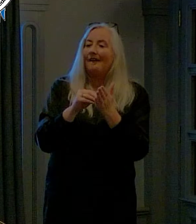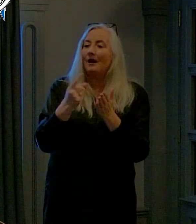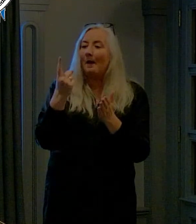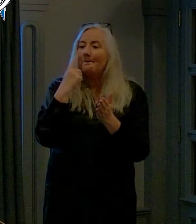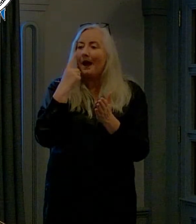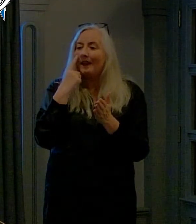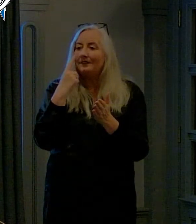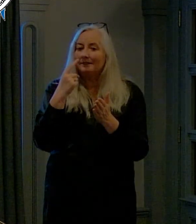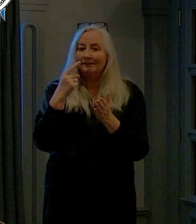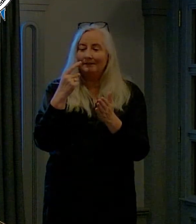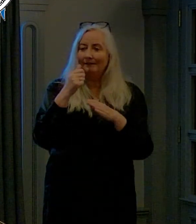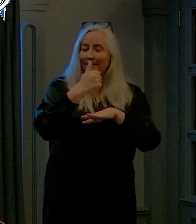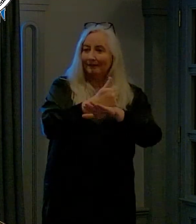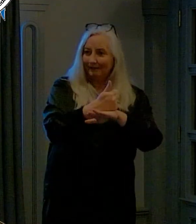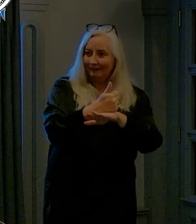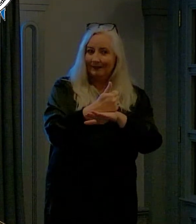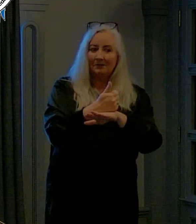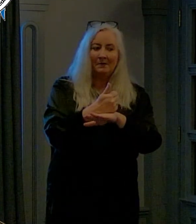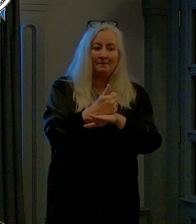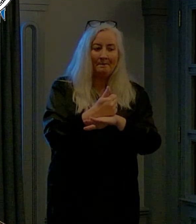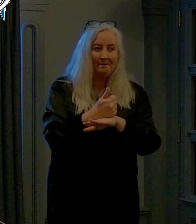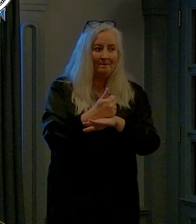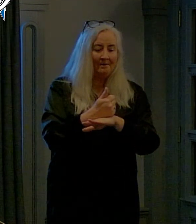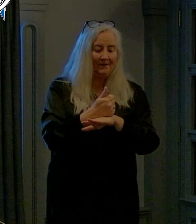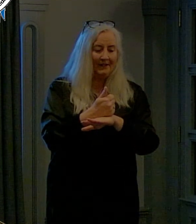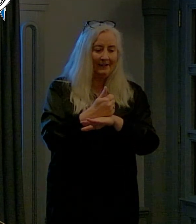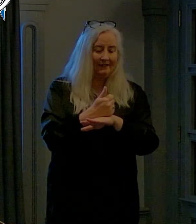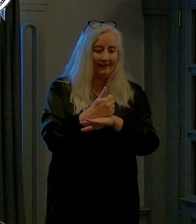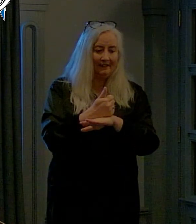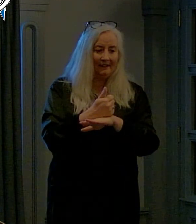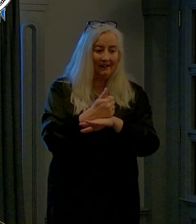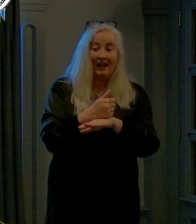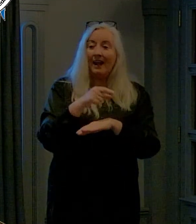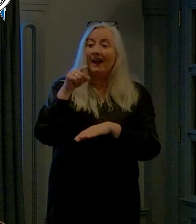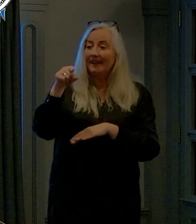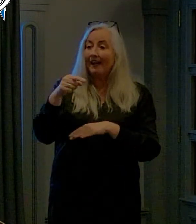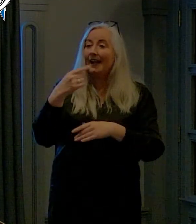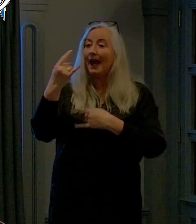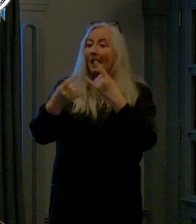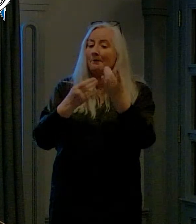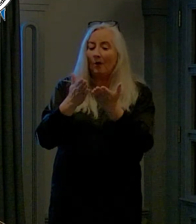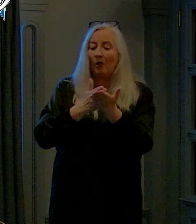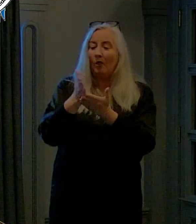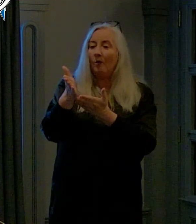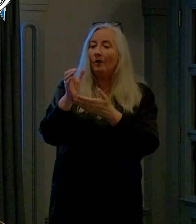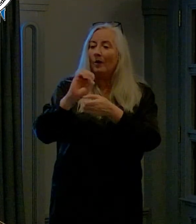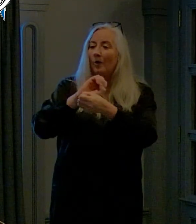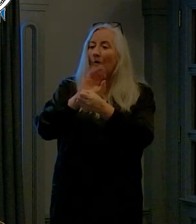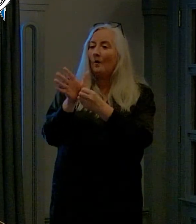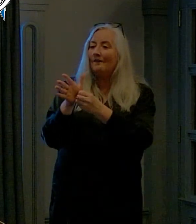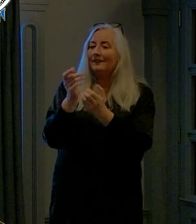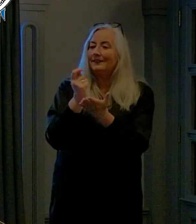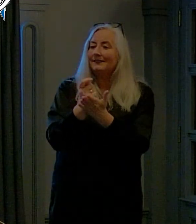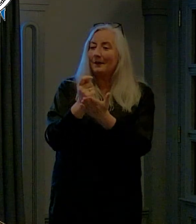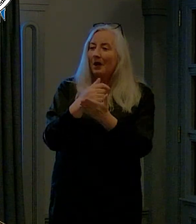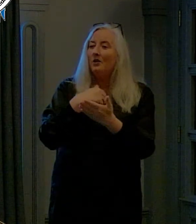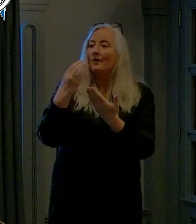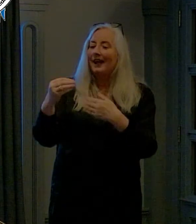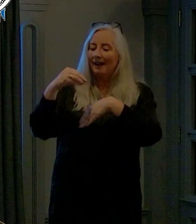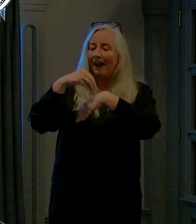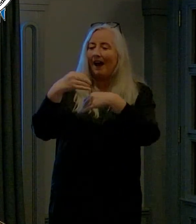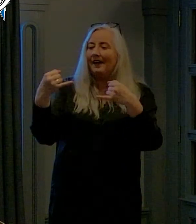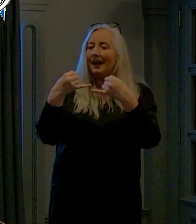run that. So we organised, and this happened through COVID, so we had online